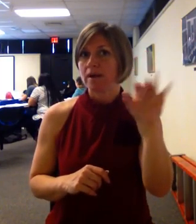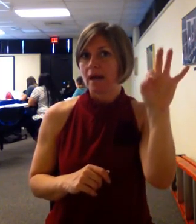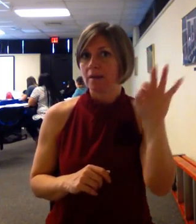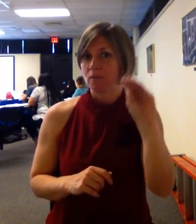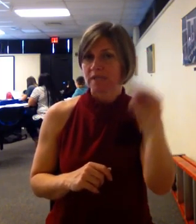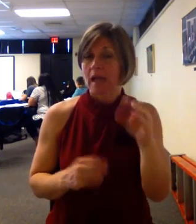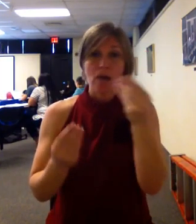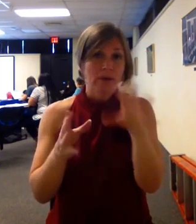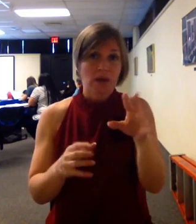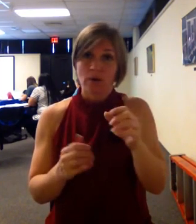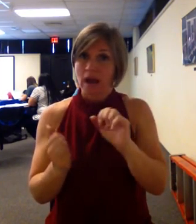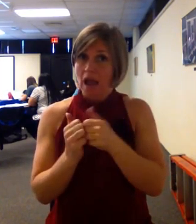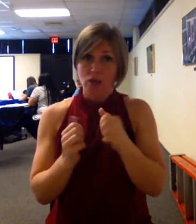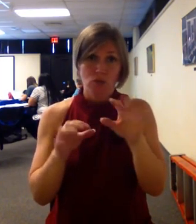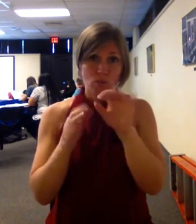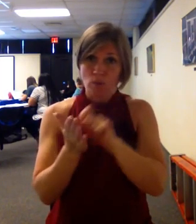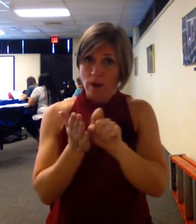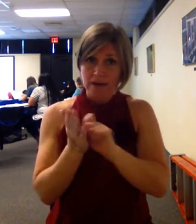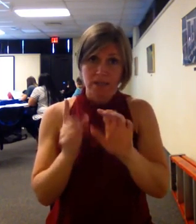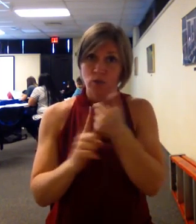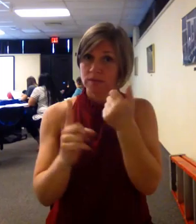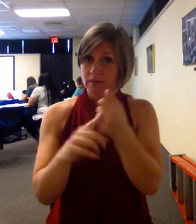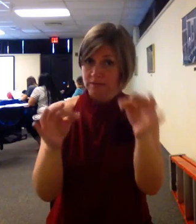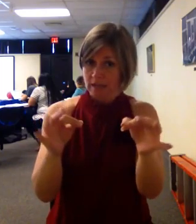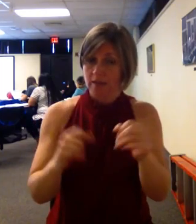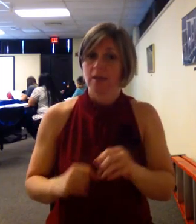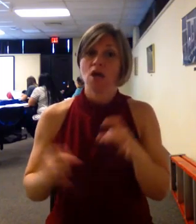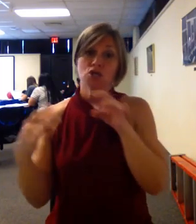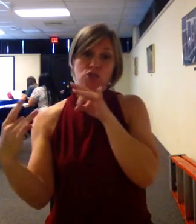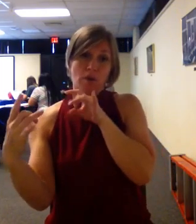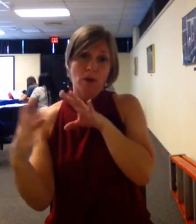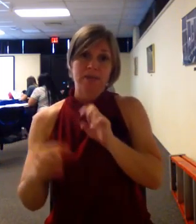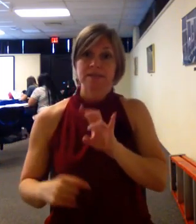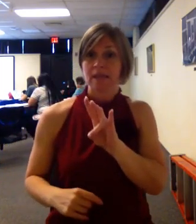it, but I'm going to keep it in decimal format for myself. Starbucks is 7,500